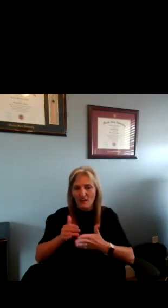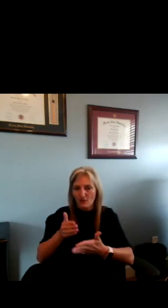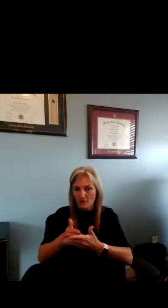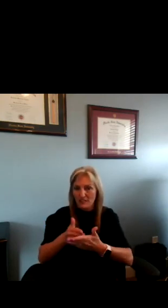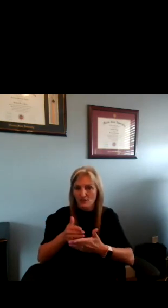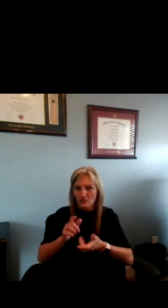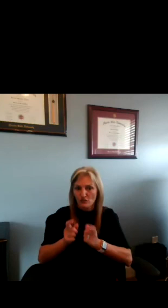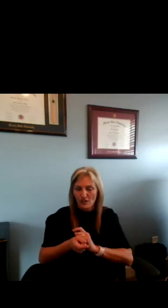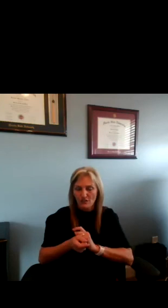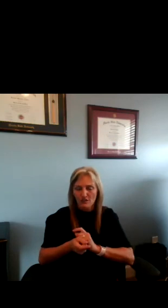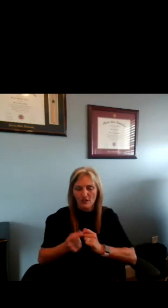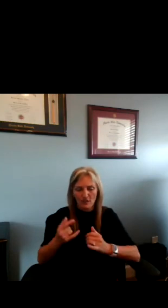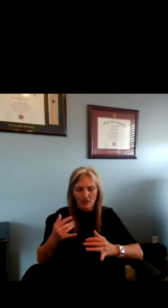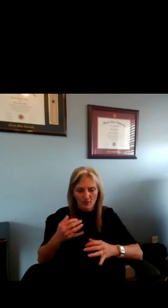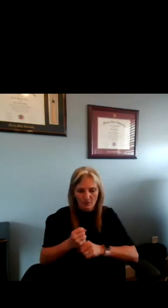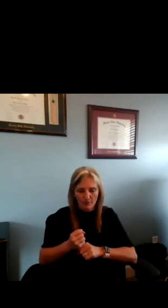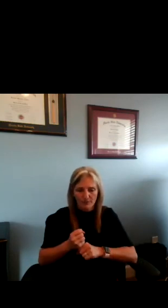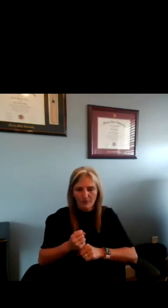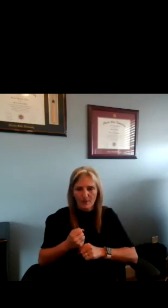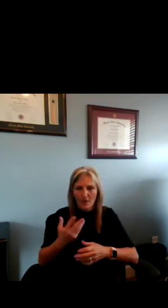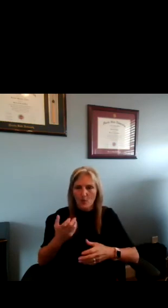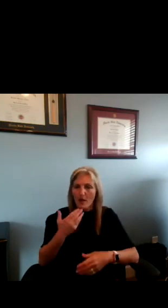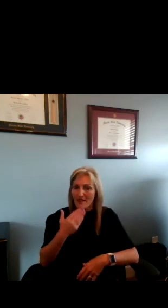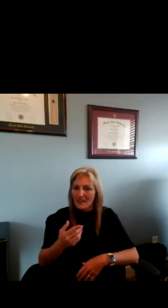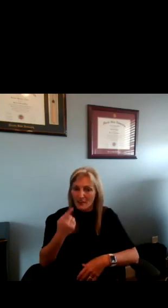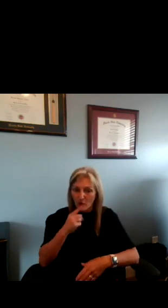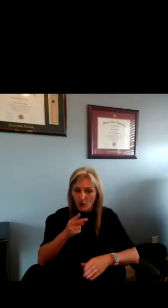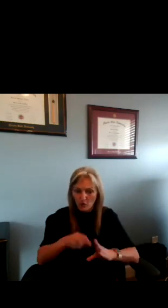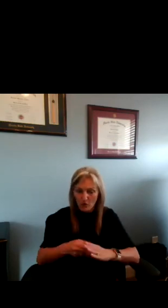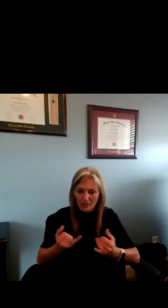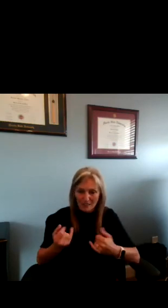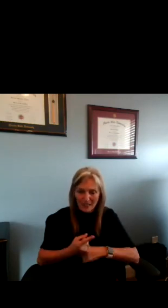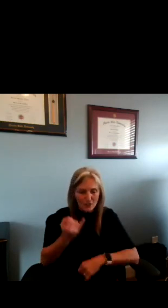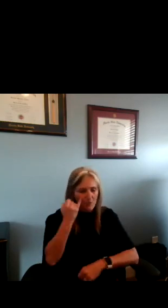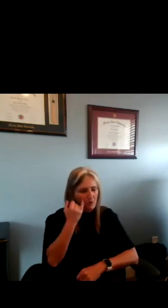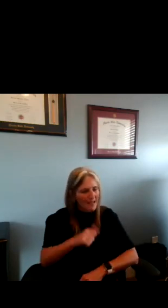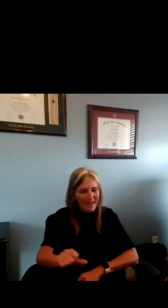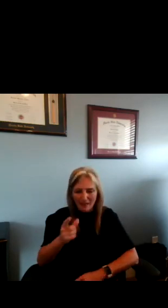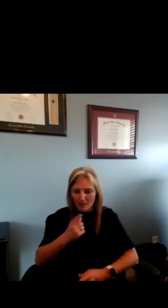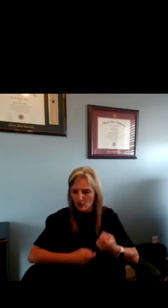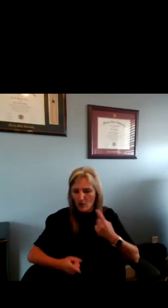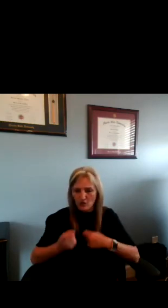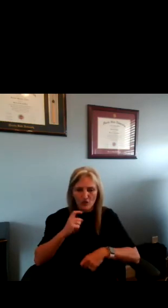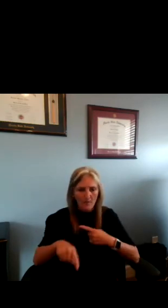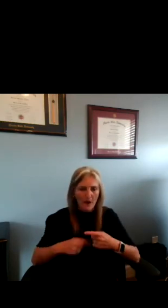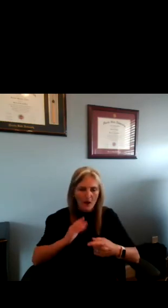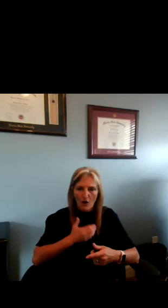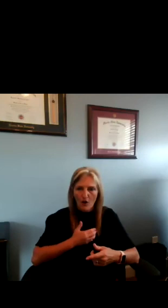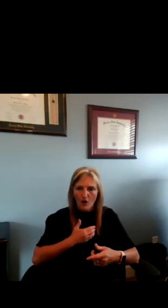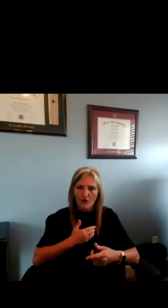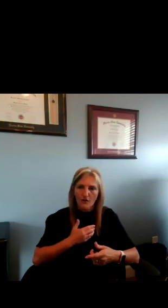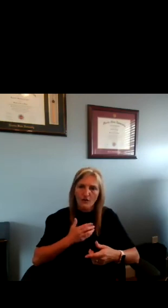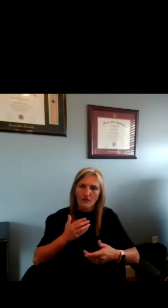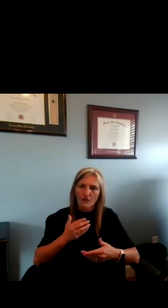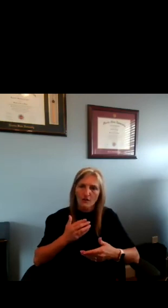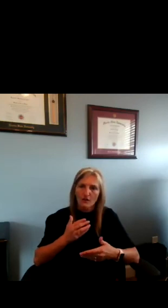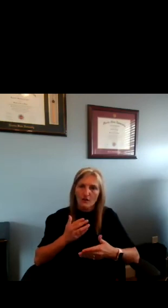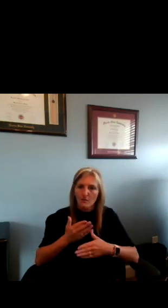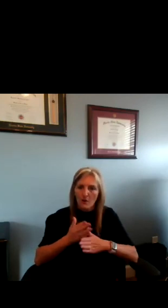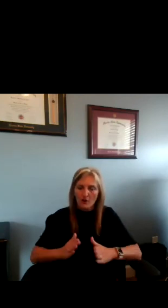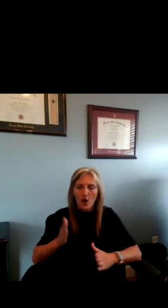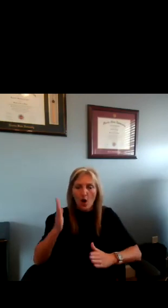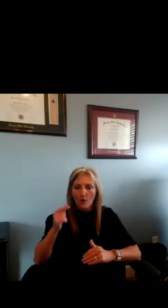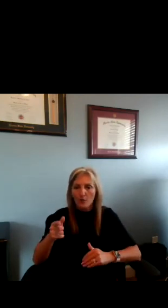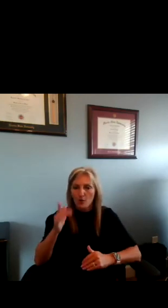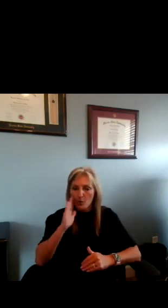so to wrap up, I want to thank you again for joining us today. If you have any questions at all about our project, I hope that you won't hesitate to get in touch with me